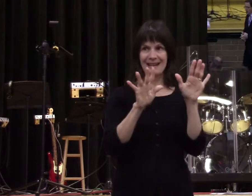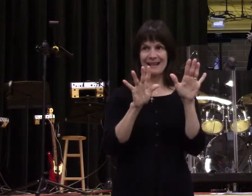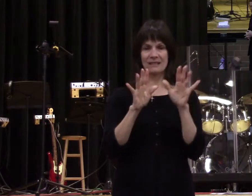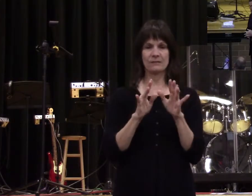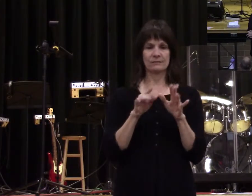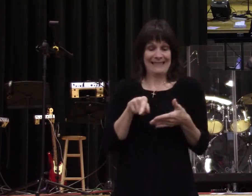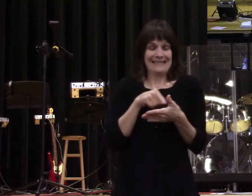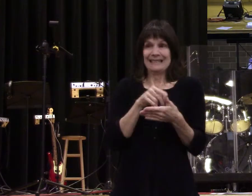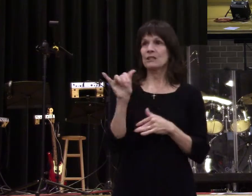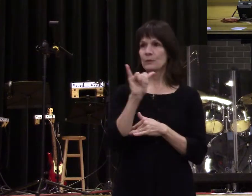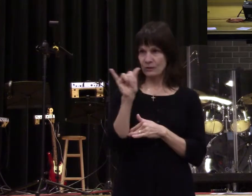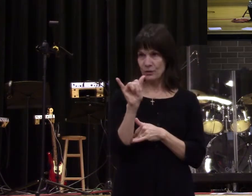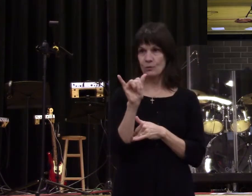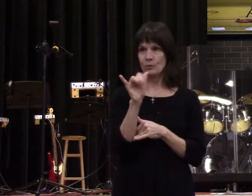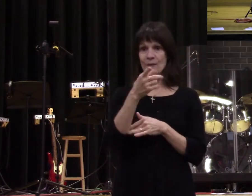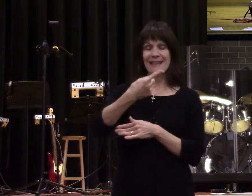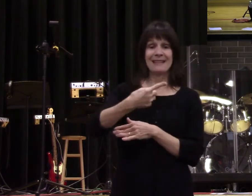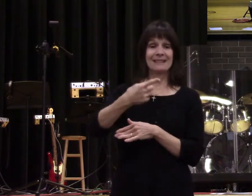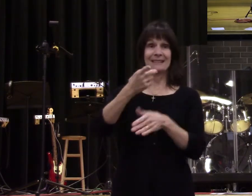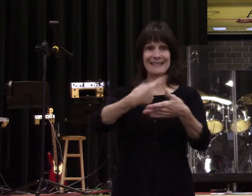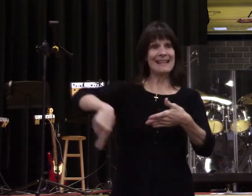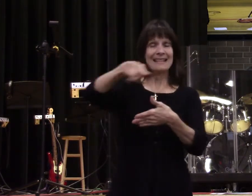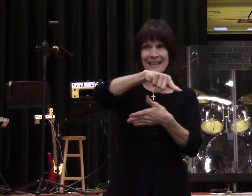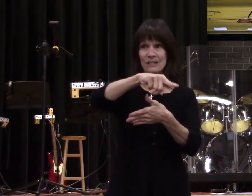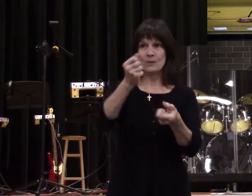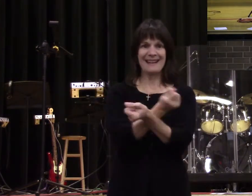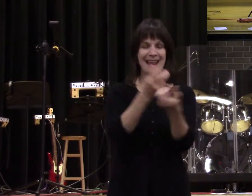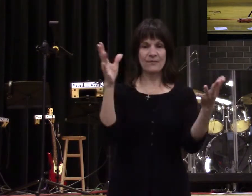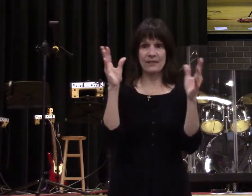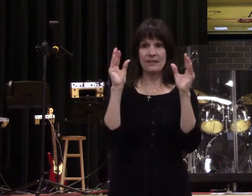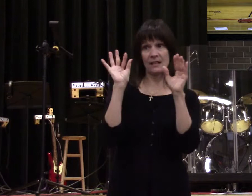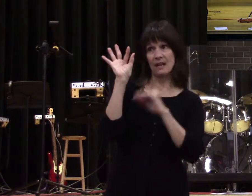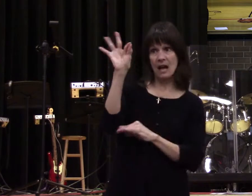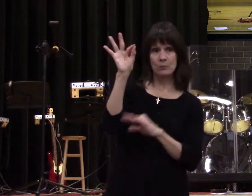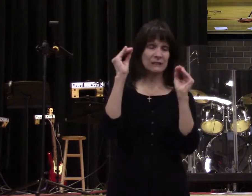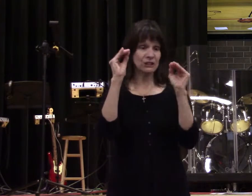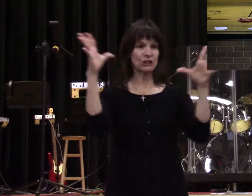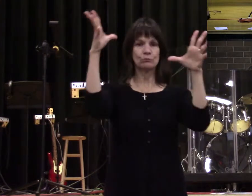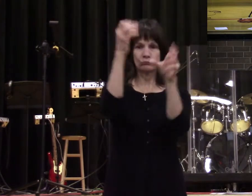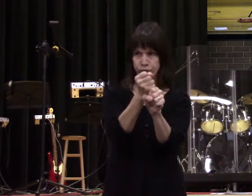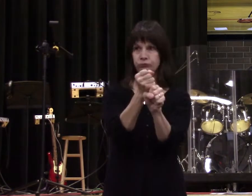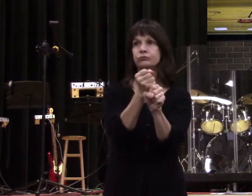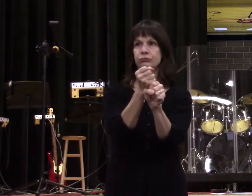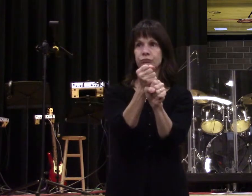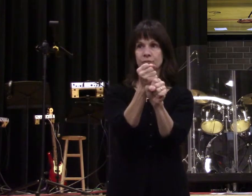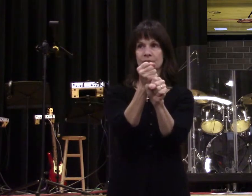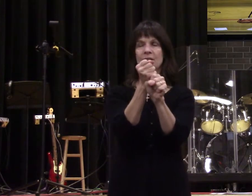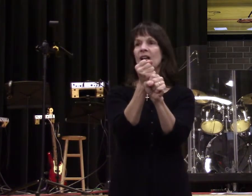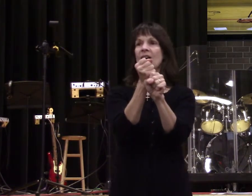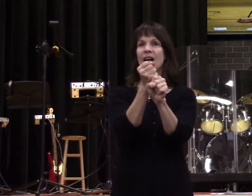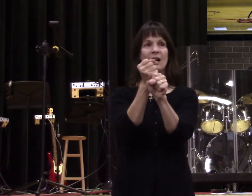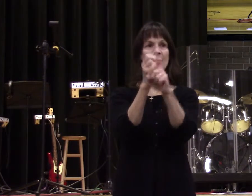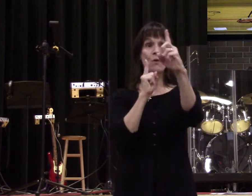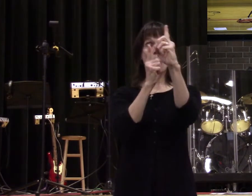time of intense praise and worship. We're going to have three worship teams that night, and I think it's going to be a very powerful time. In Psalm 100,